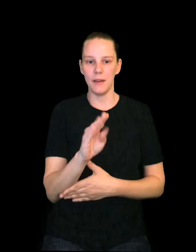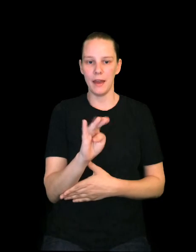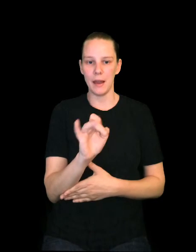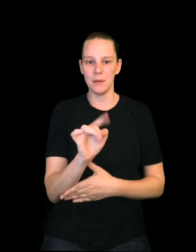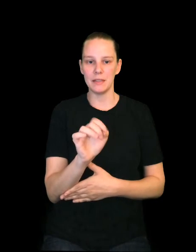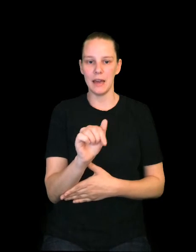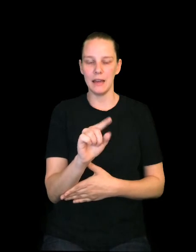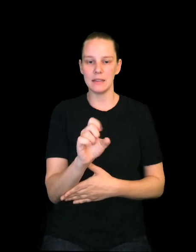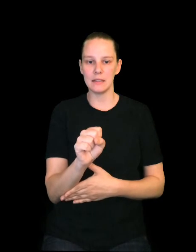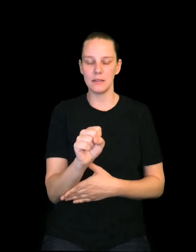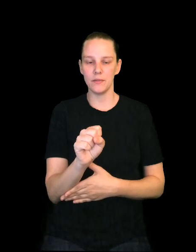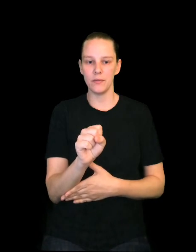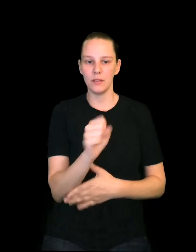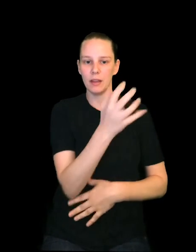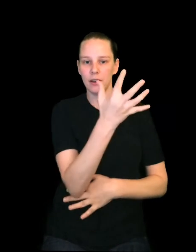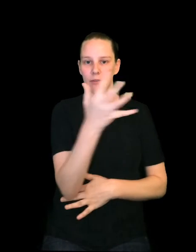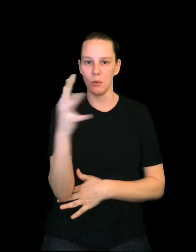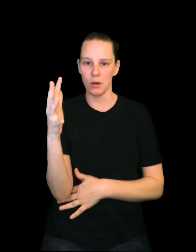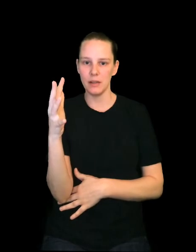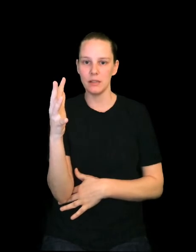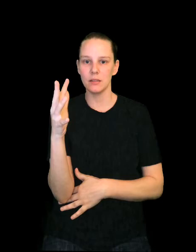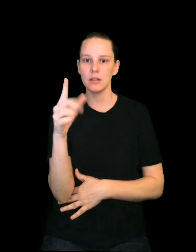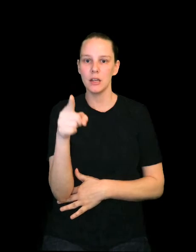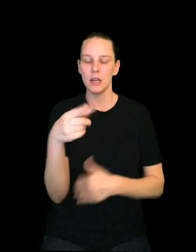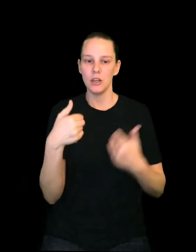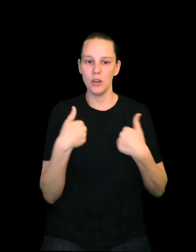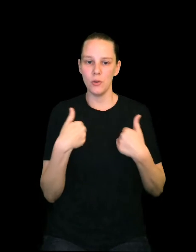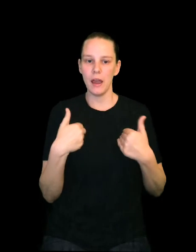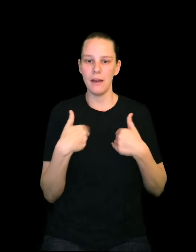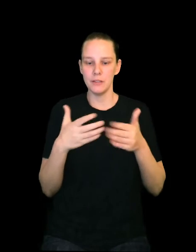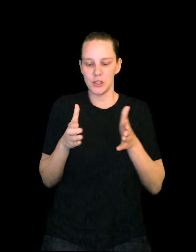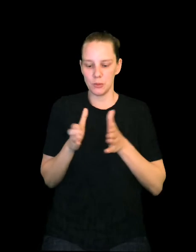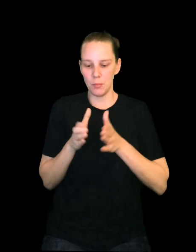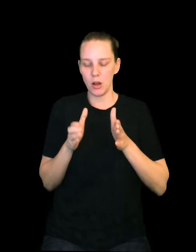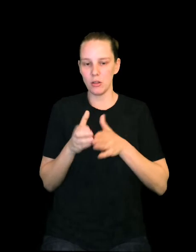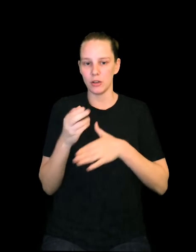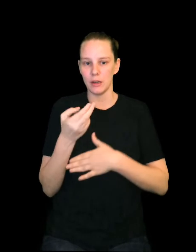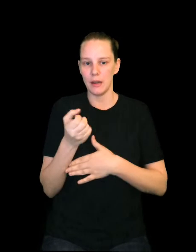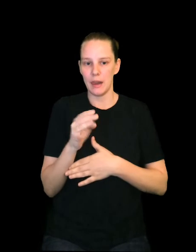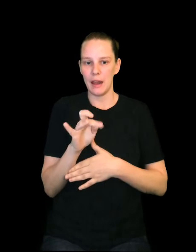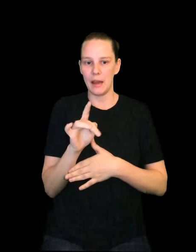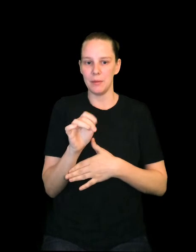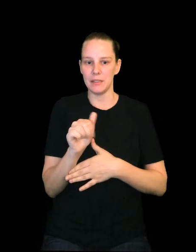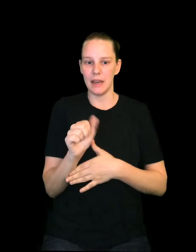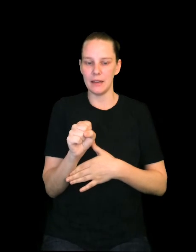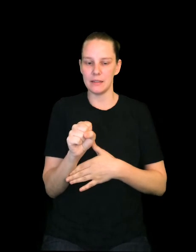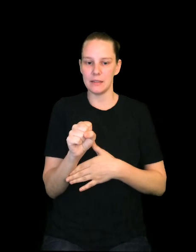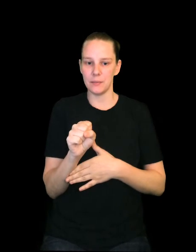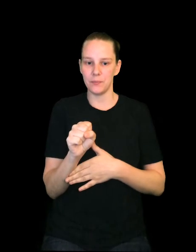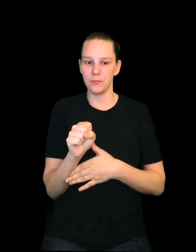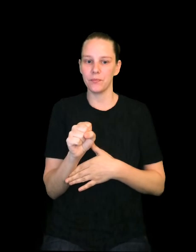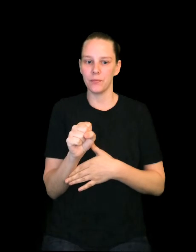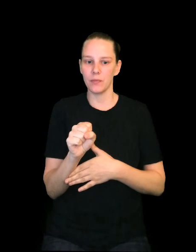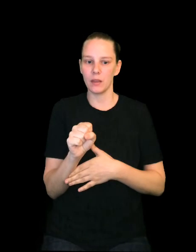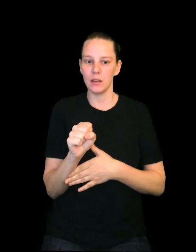Inside of habitats, like a forest, you have smaller